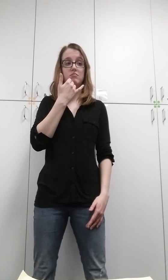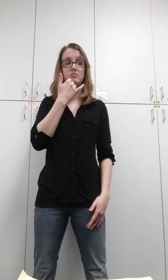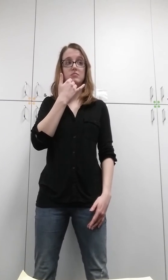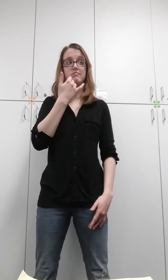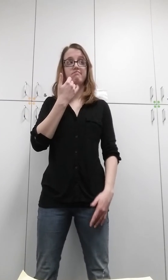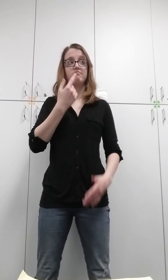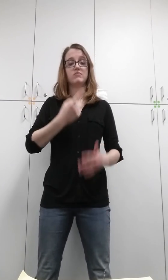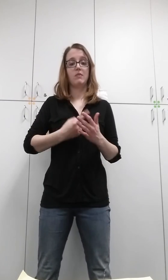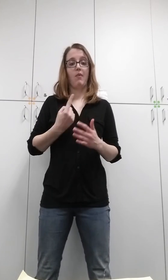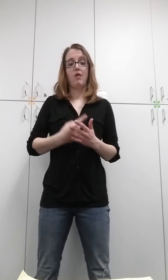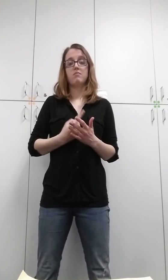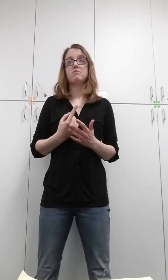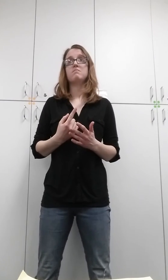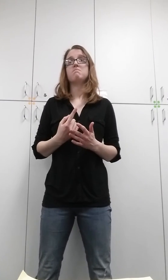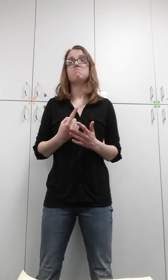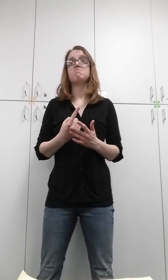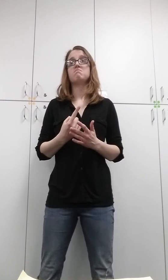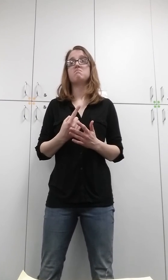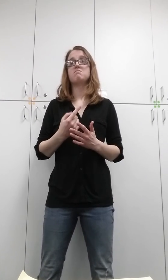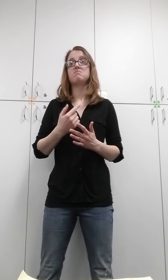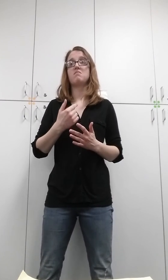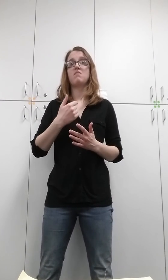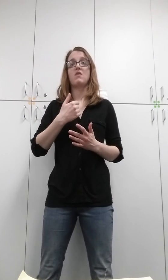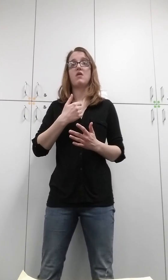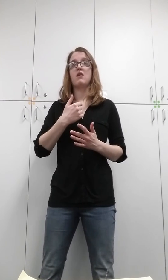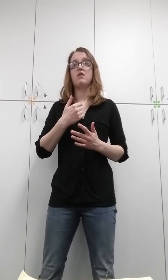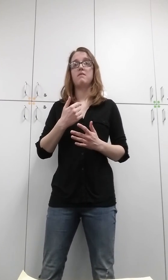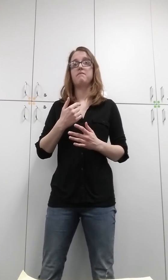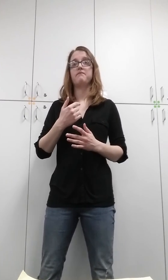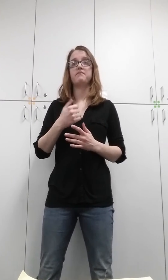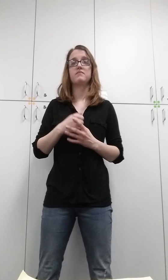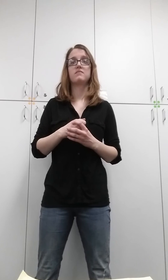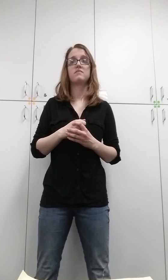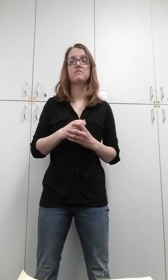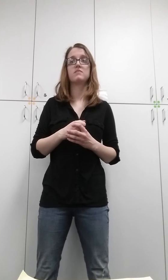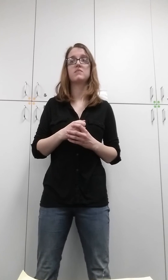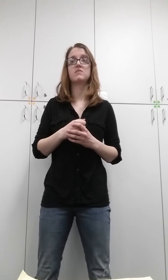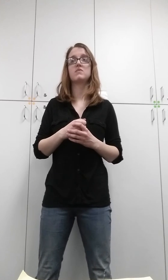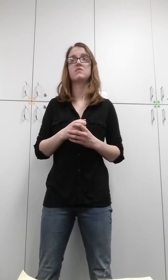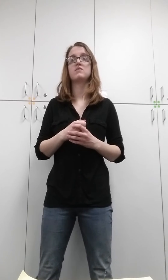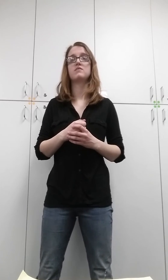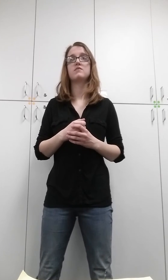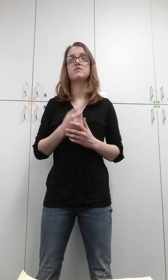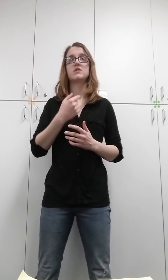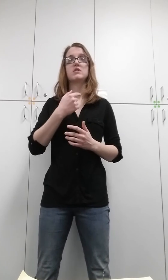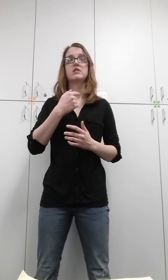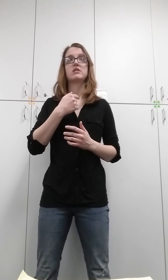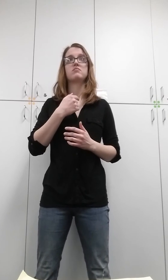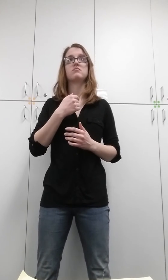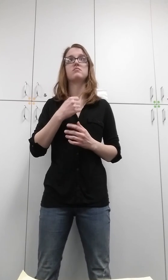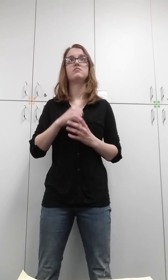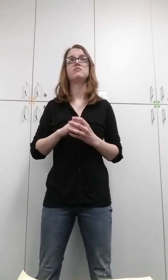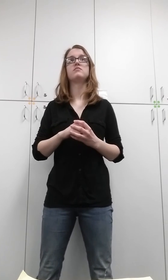dialogue. It happens. It's hard. Because you see it, because ASL is so visual and role shifting is